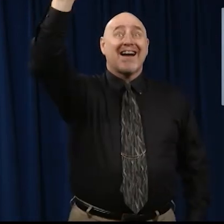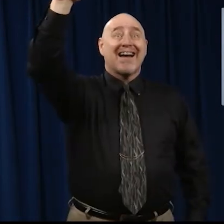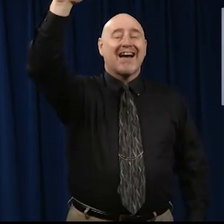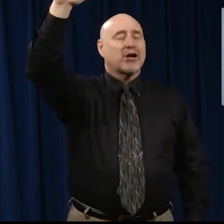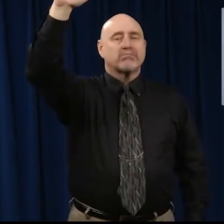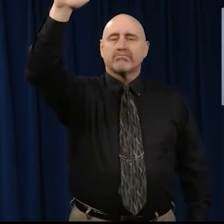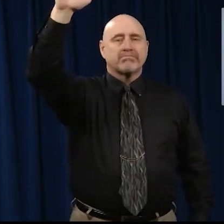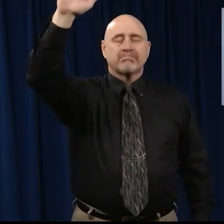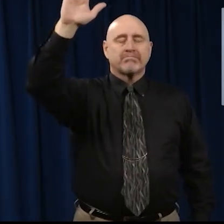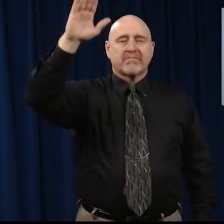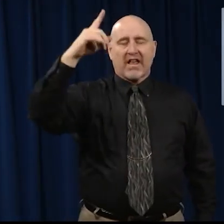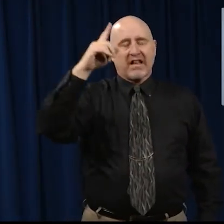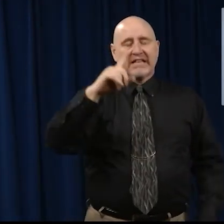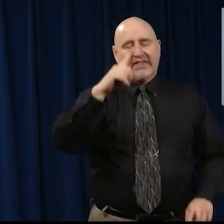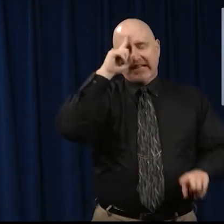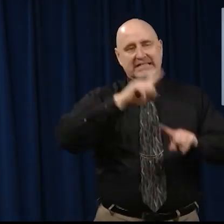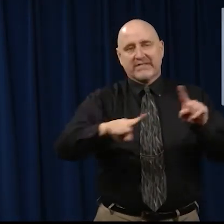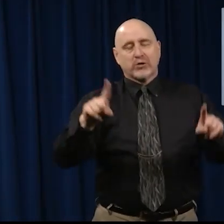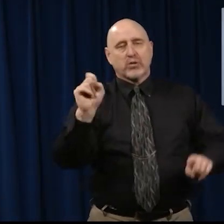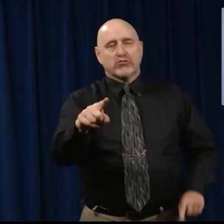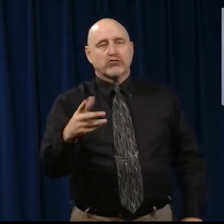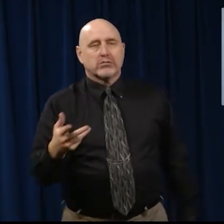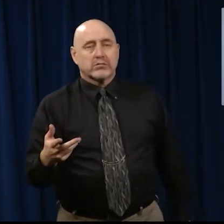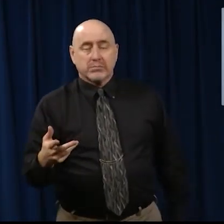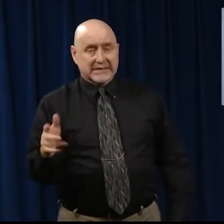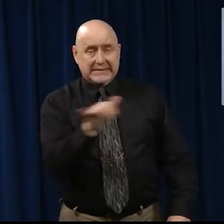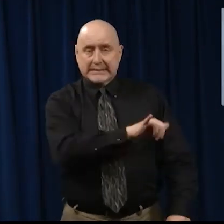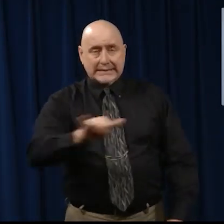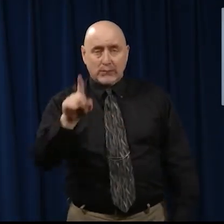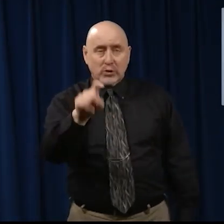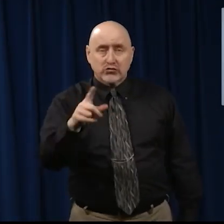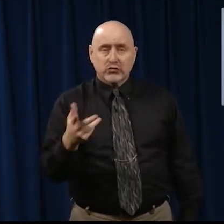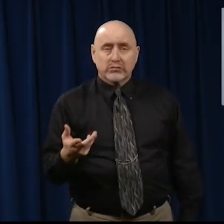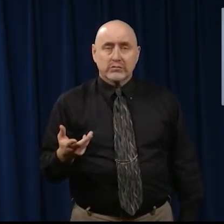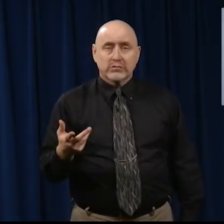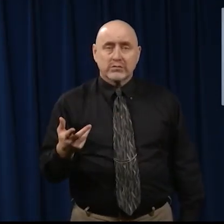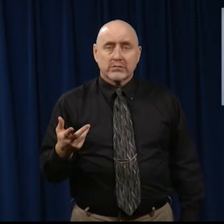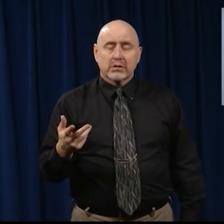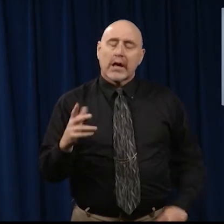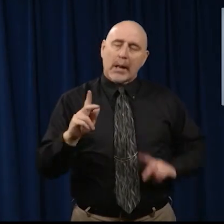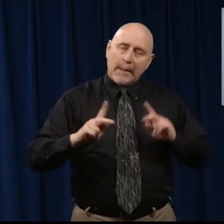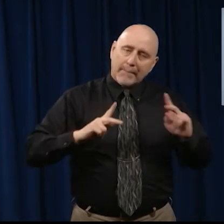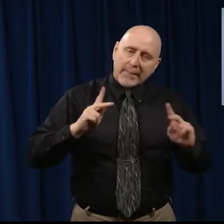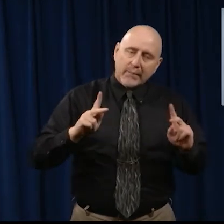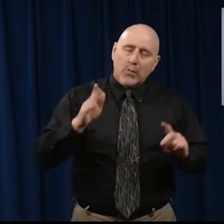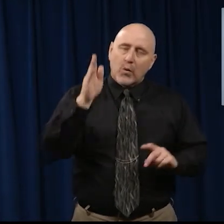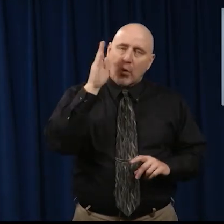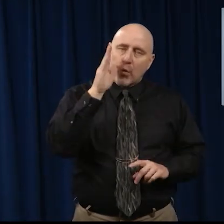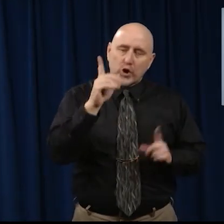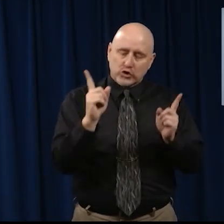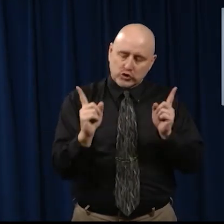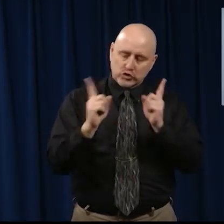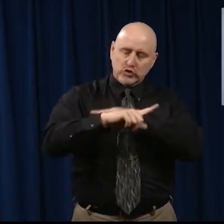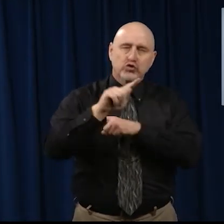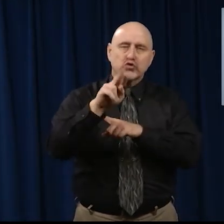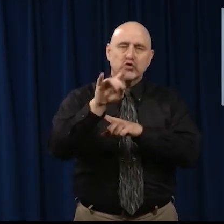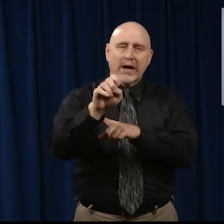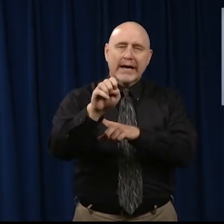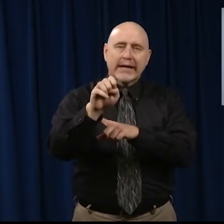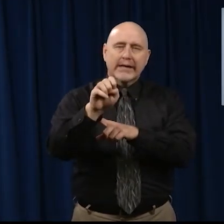Oh, see, people think that's a different question, but it's not a different question. People will trade